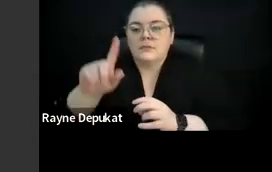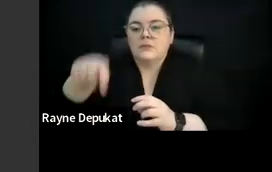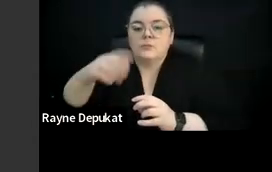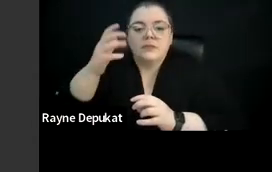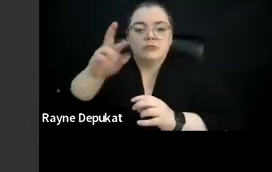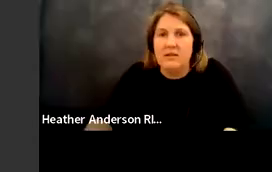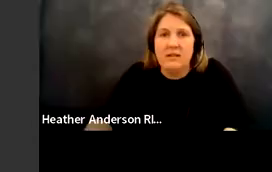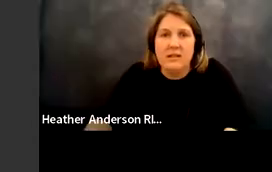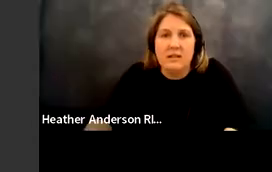No.